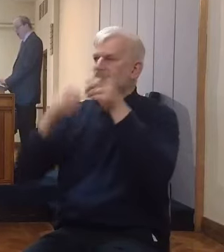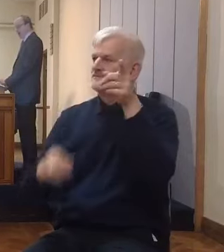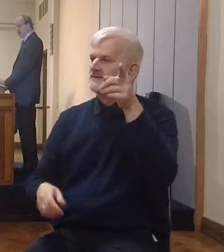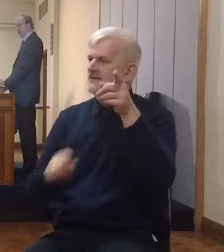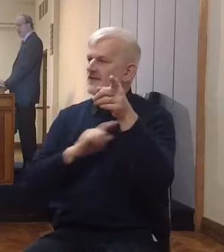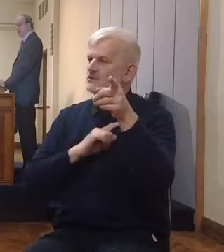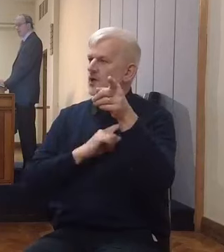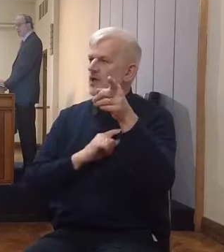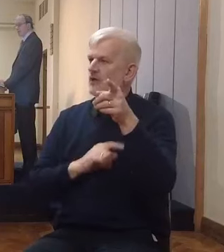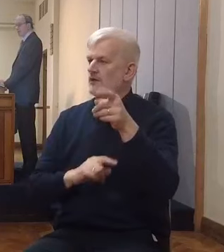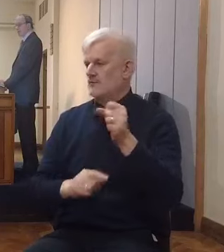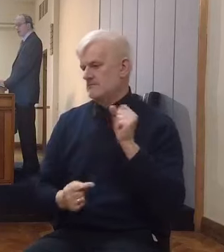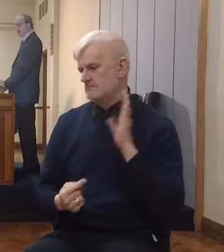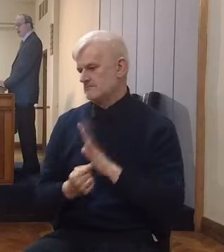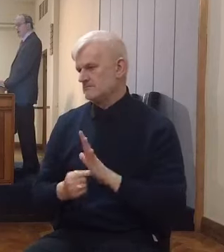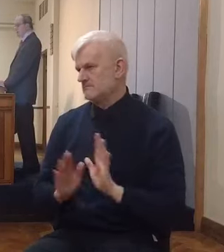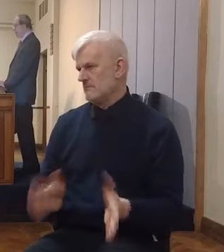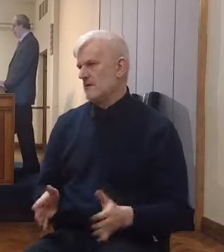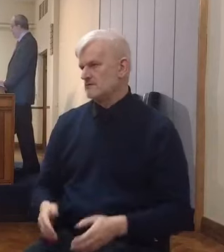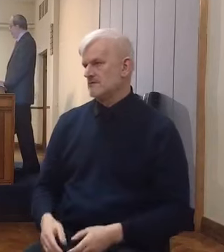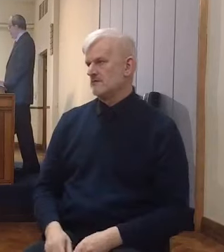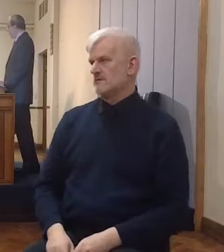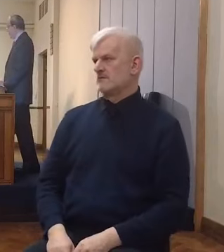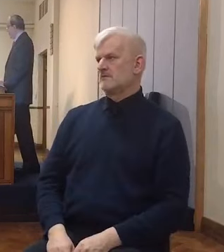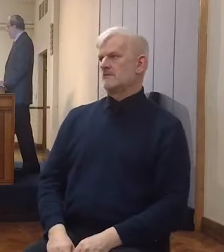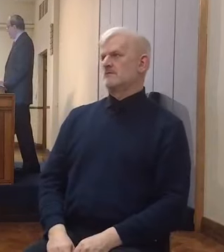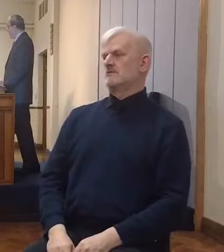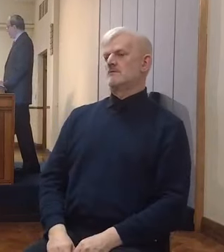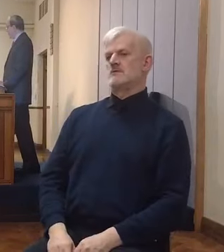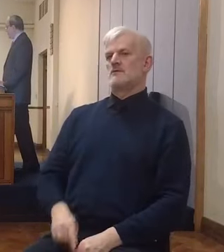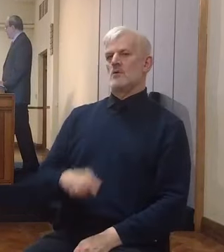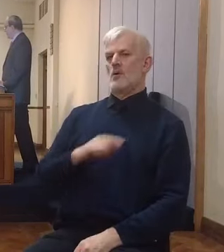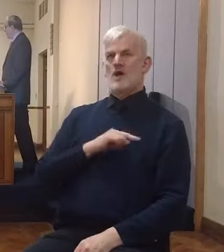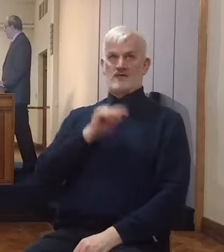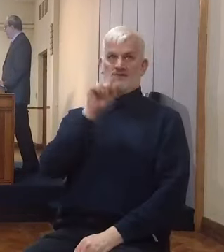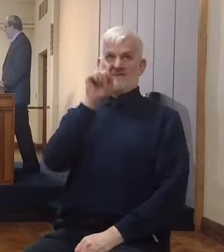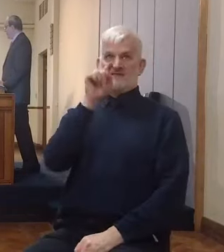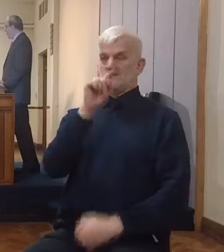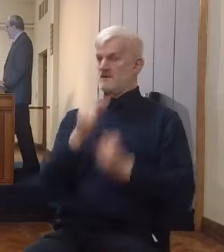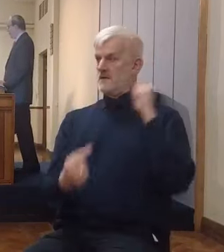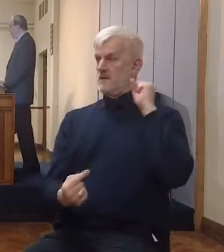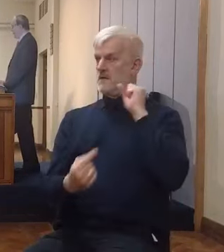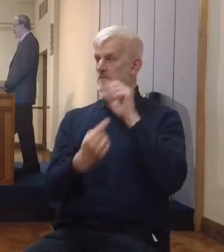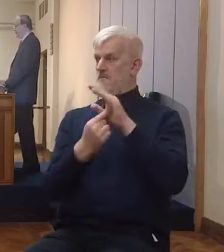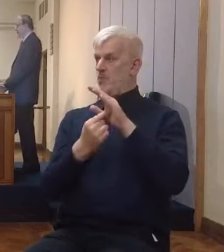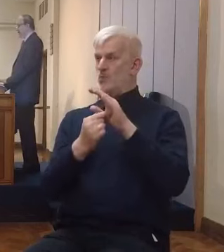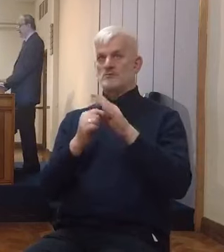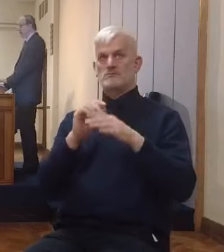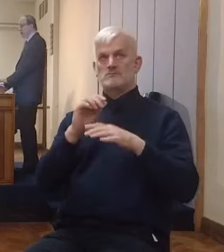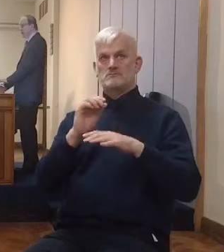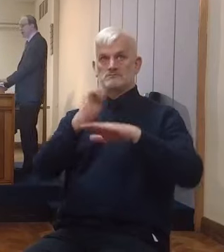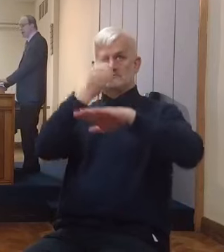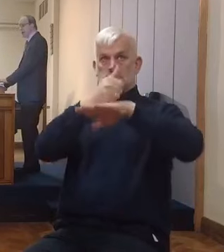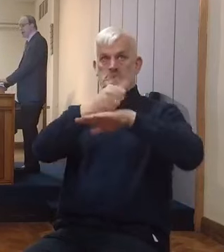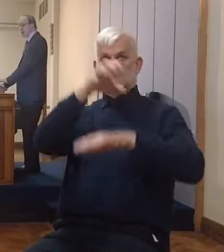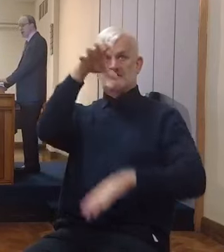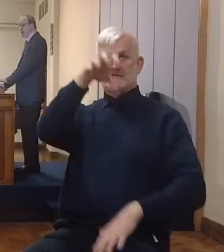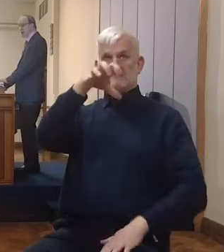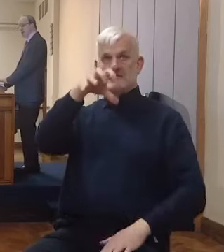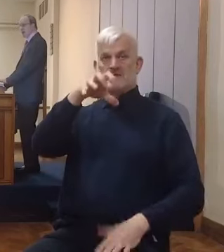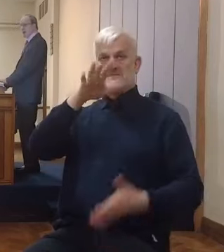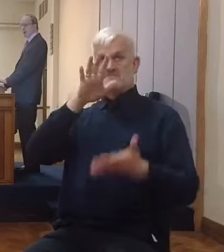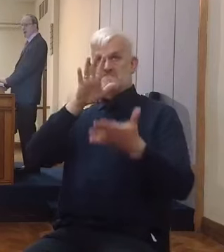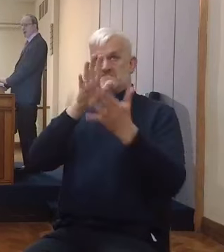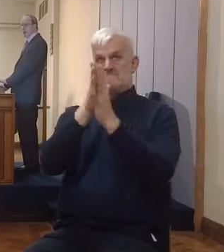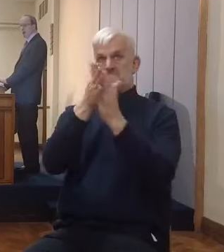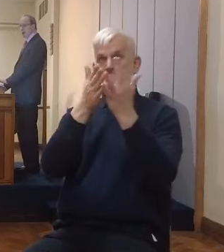And that was vital. If you break the city that's taken the initiative, then you break the